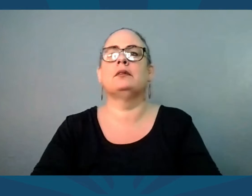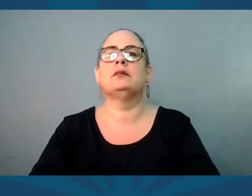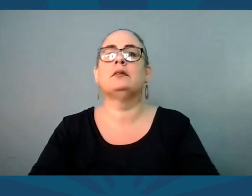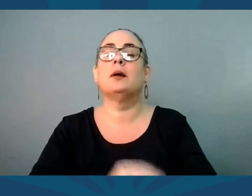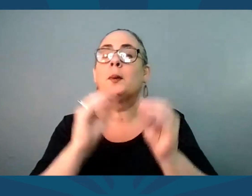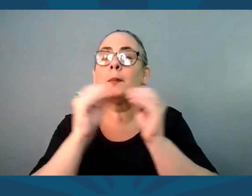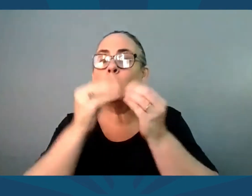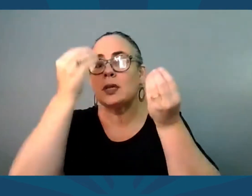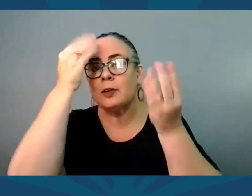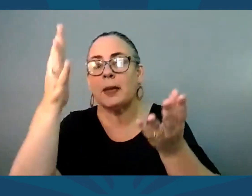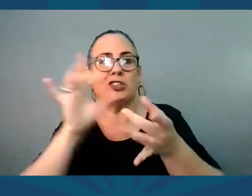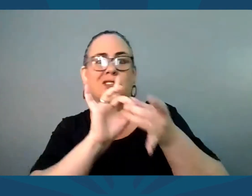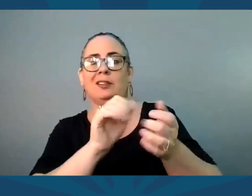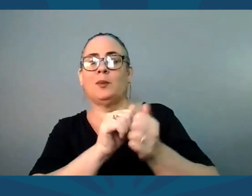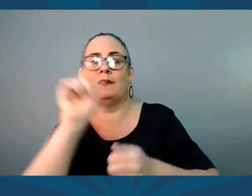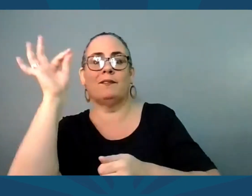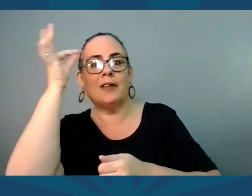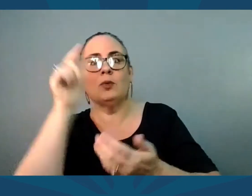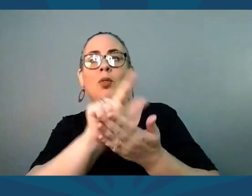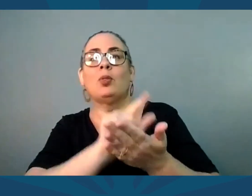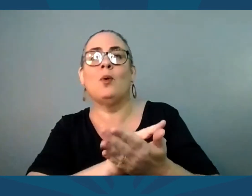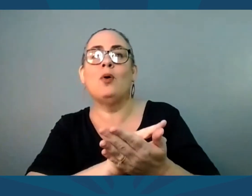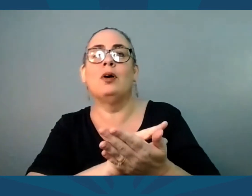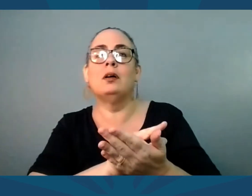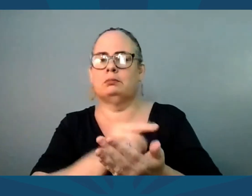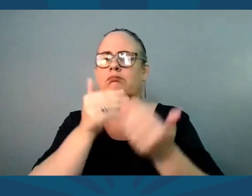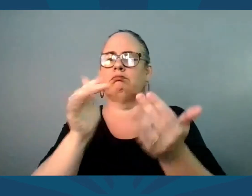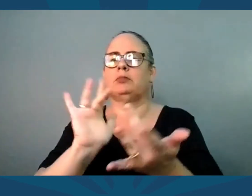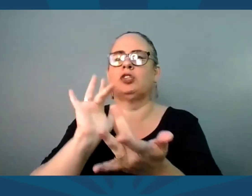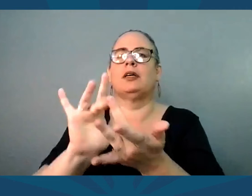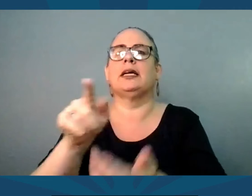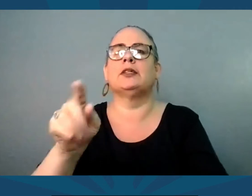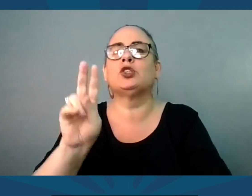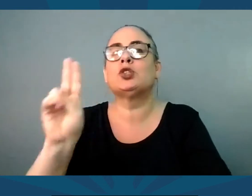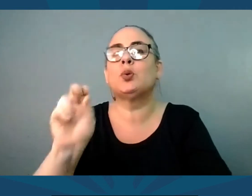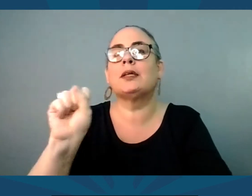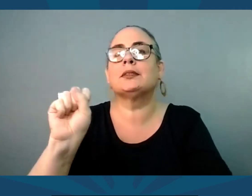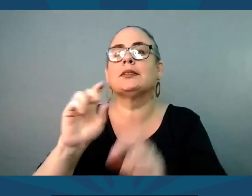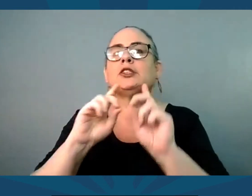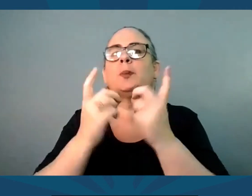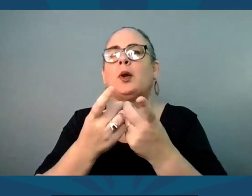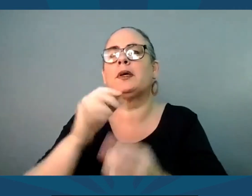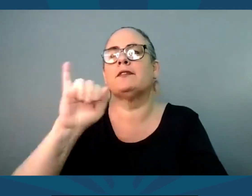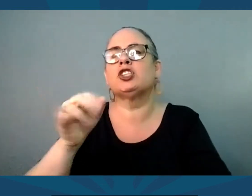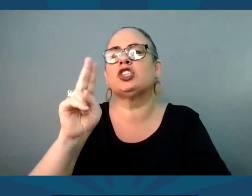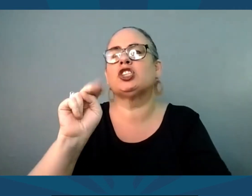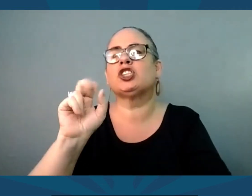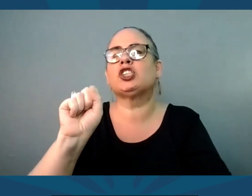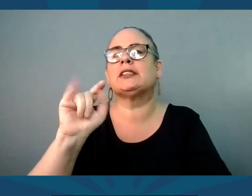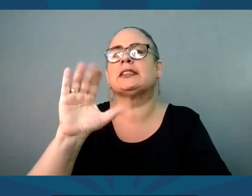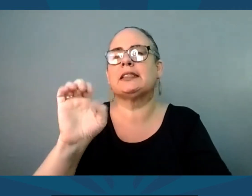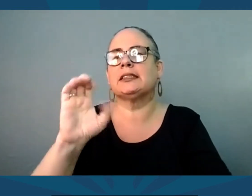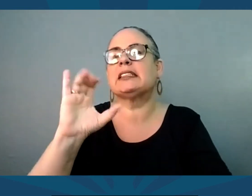VRA. For more information about federal law, please contact the United States